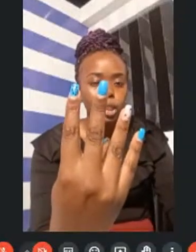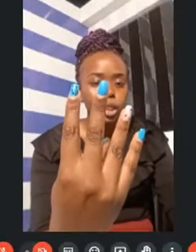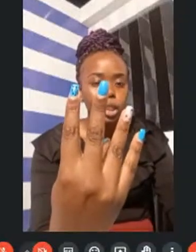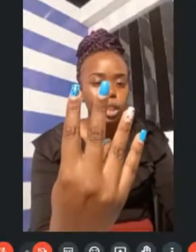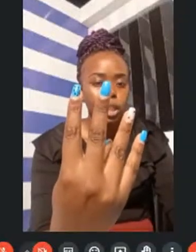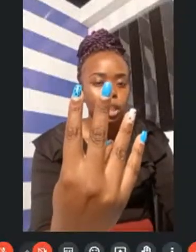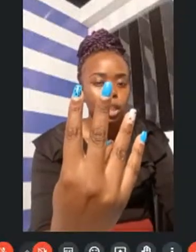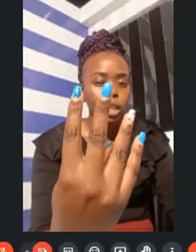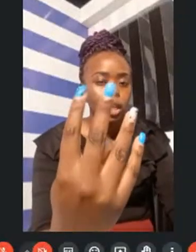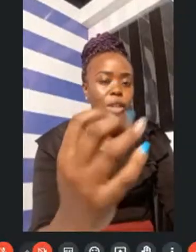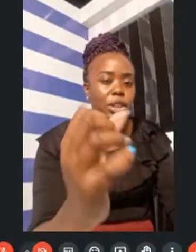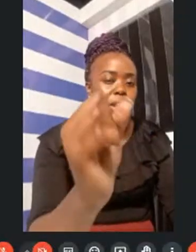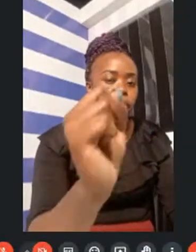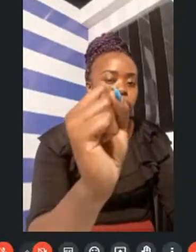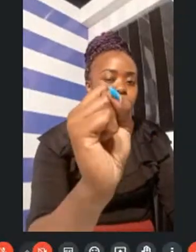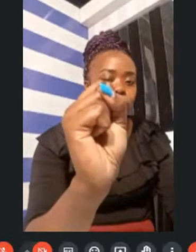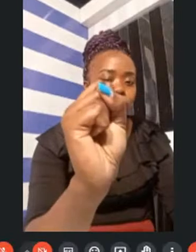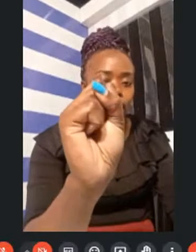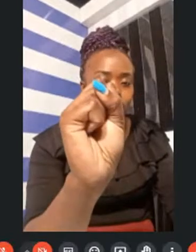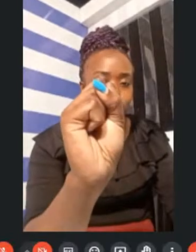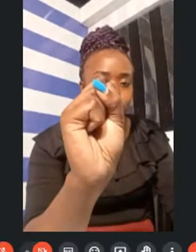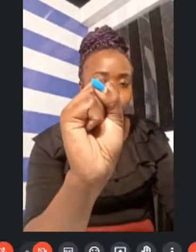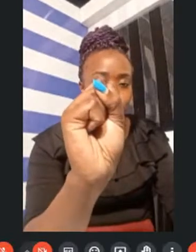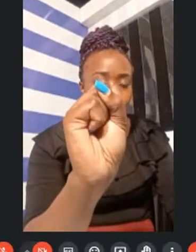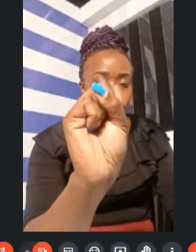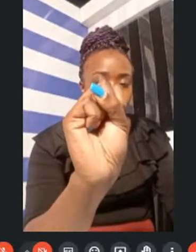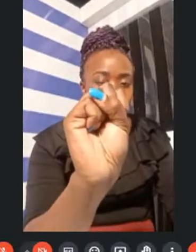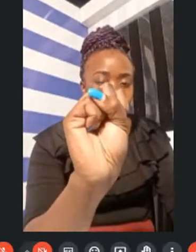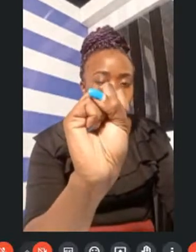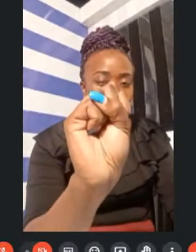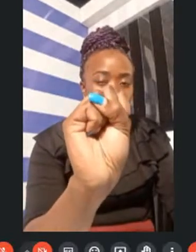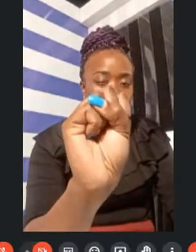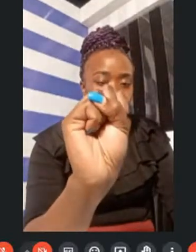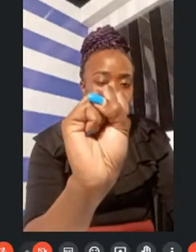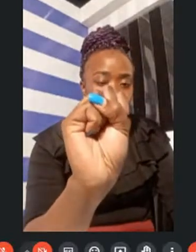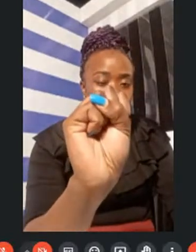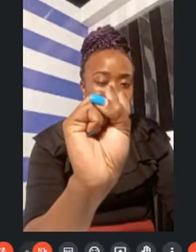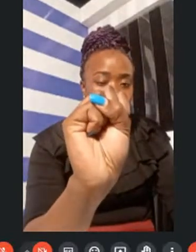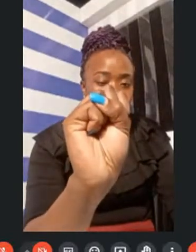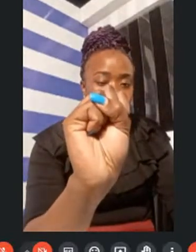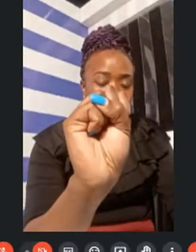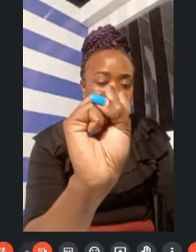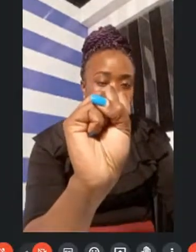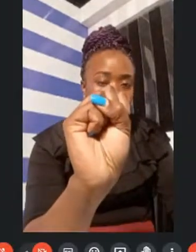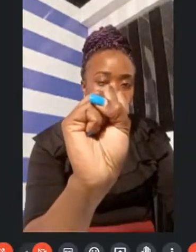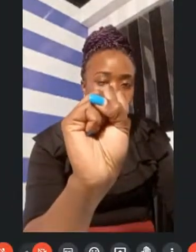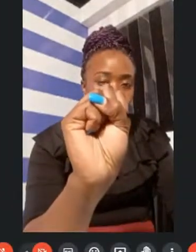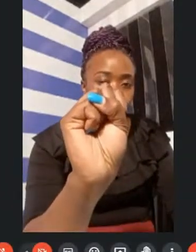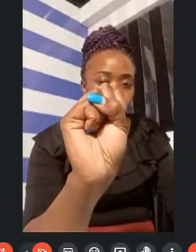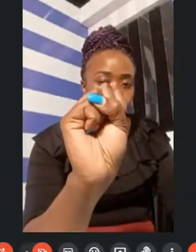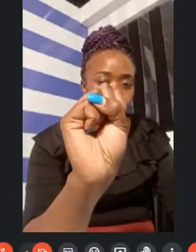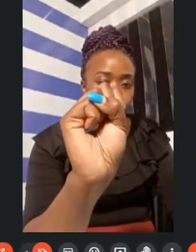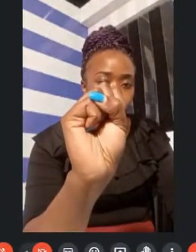4, then 5, 5,